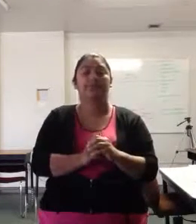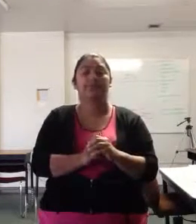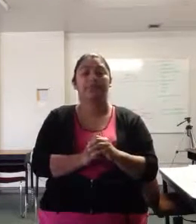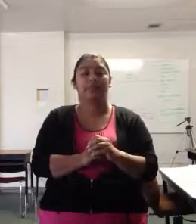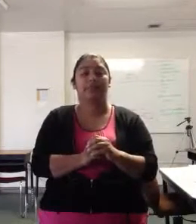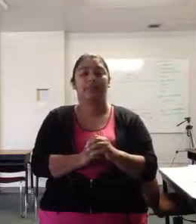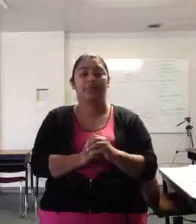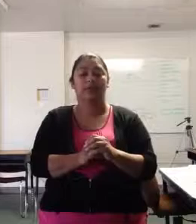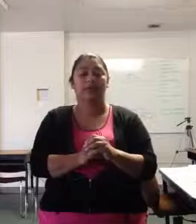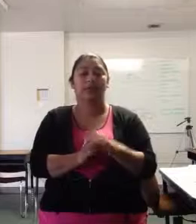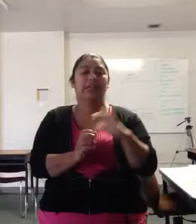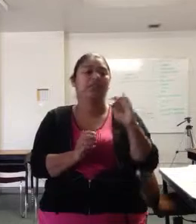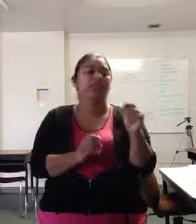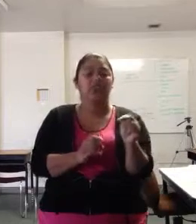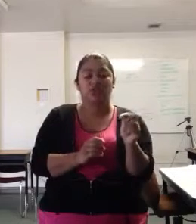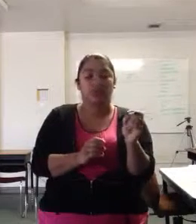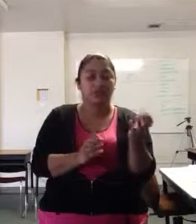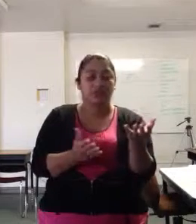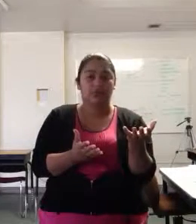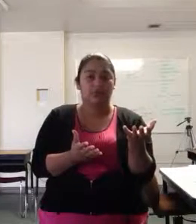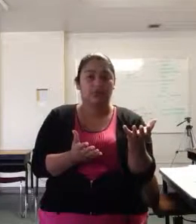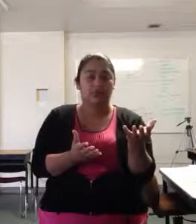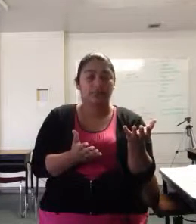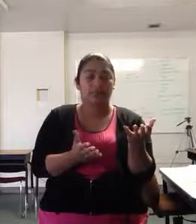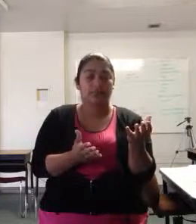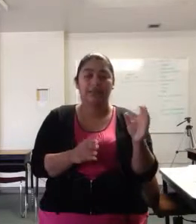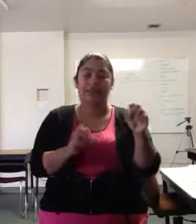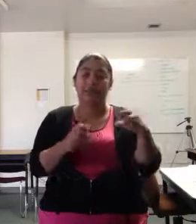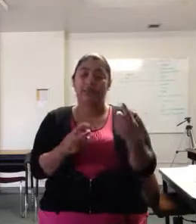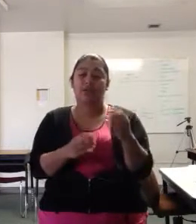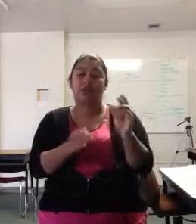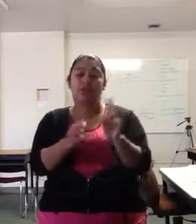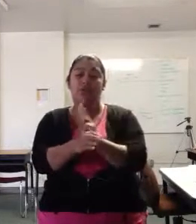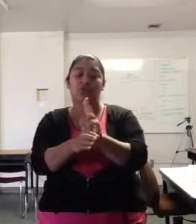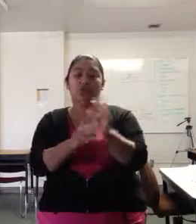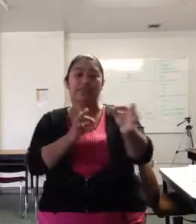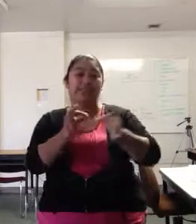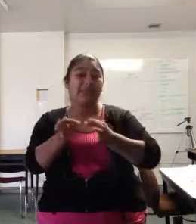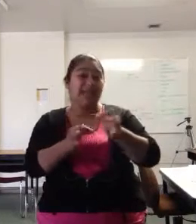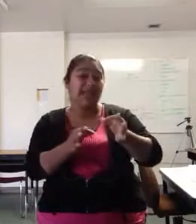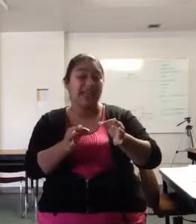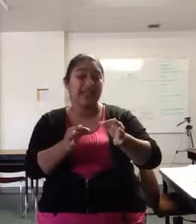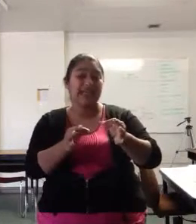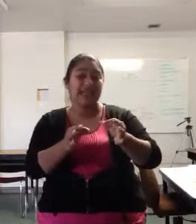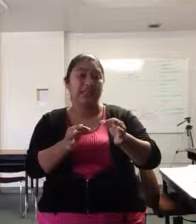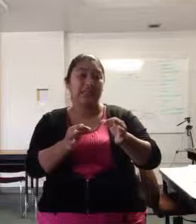Integers. And integers can be used to explain losses